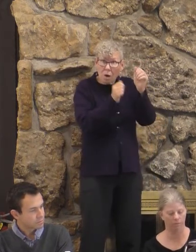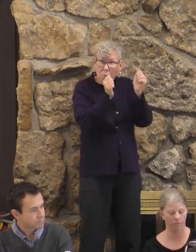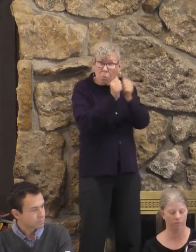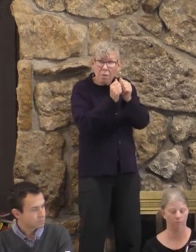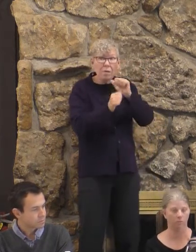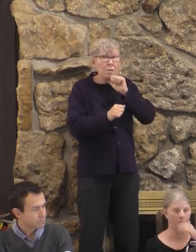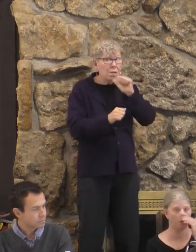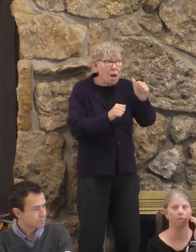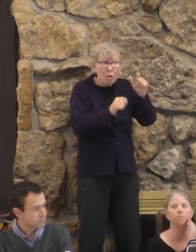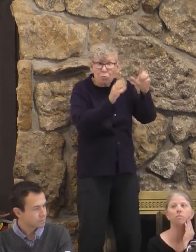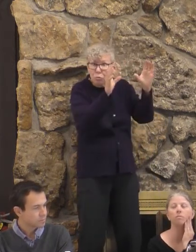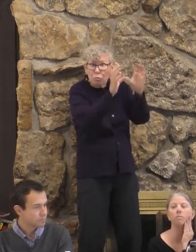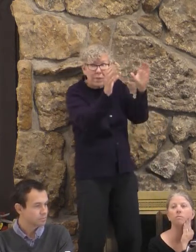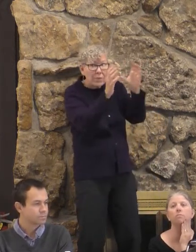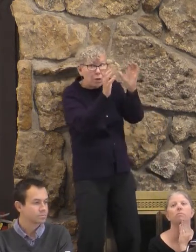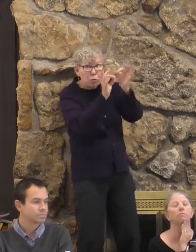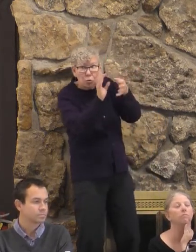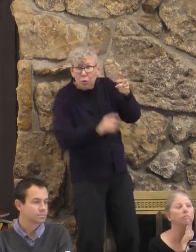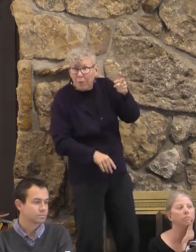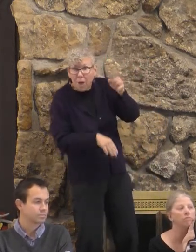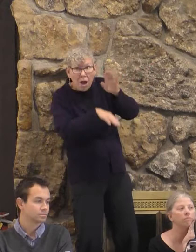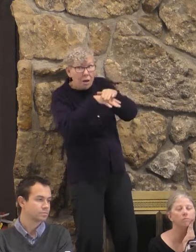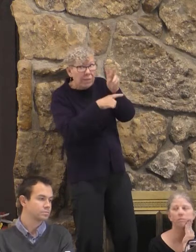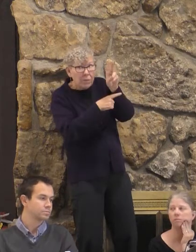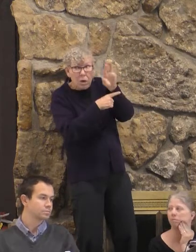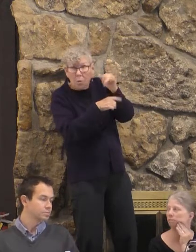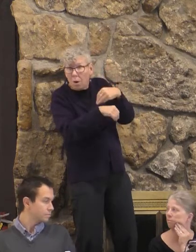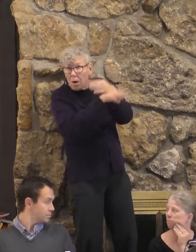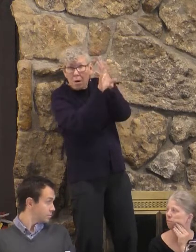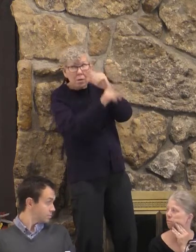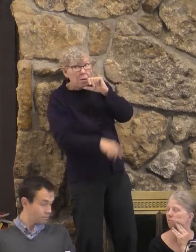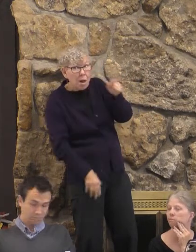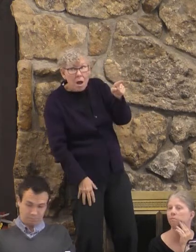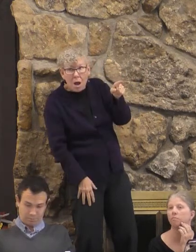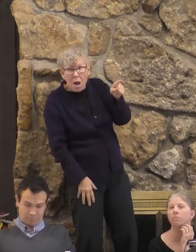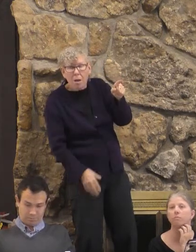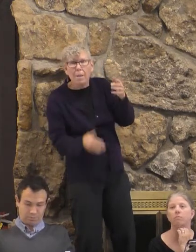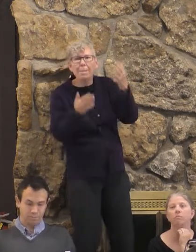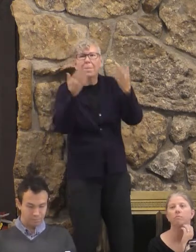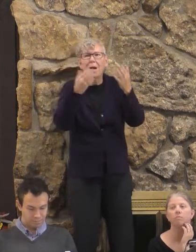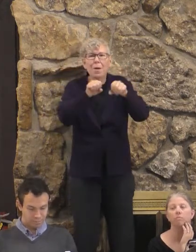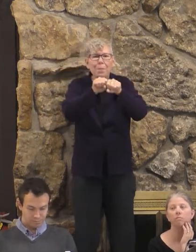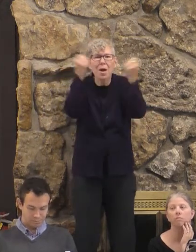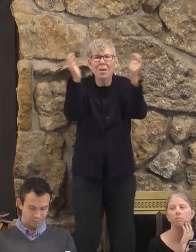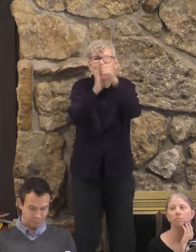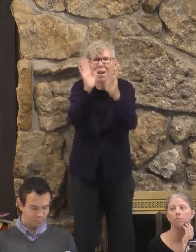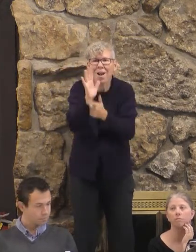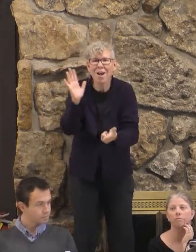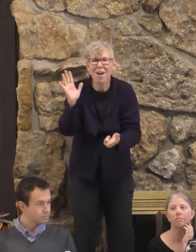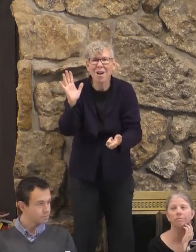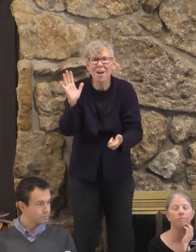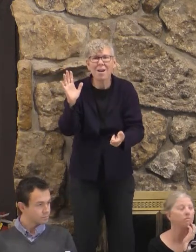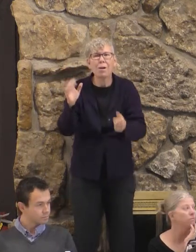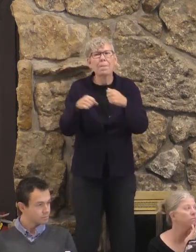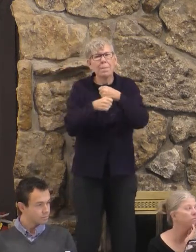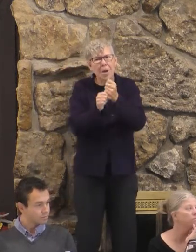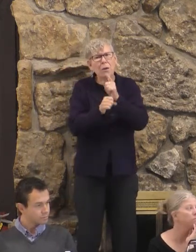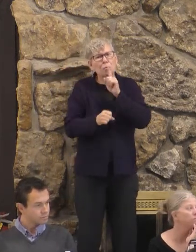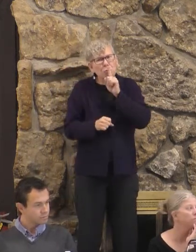So, to the extent that you are going to be using VRI, ensure that it's a place that provides certified interpreters as well.